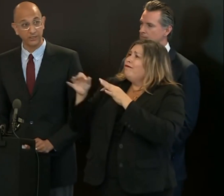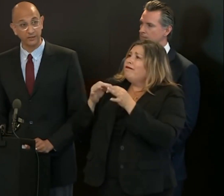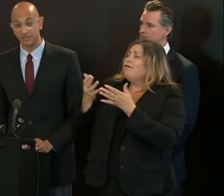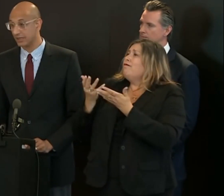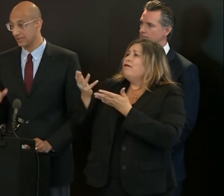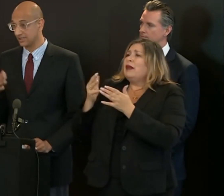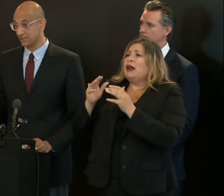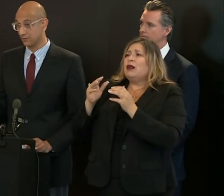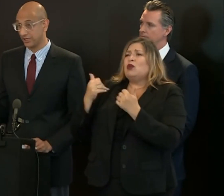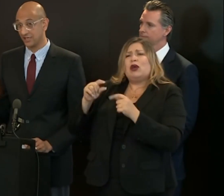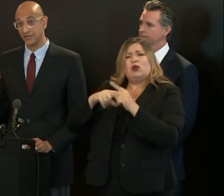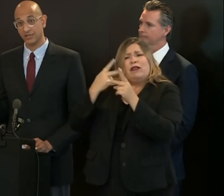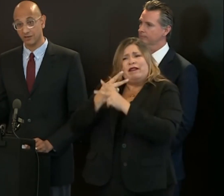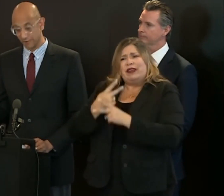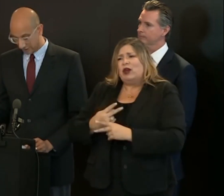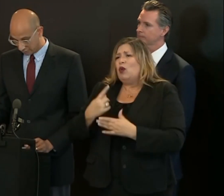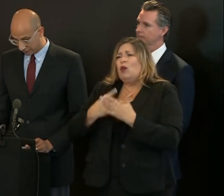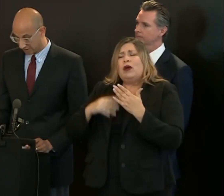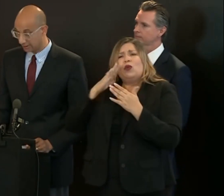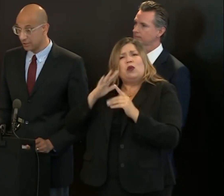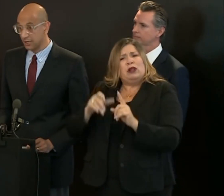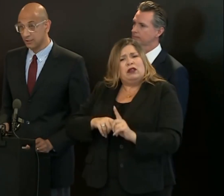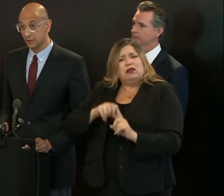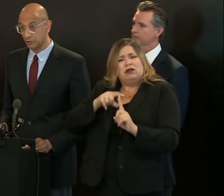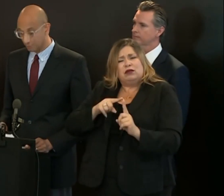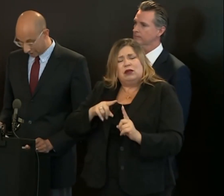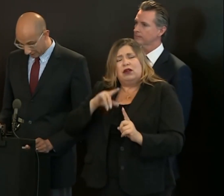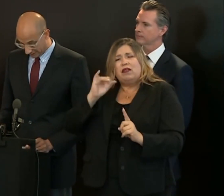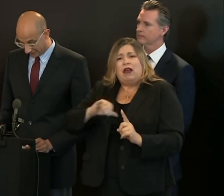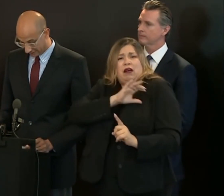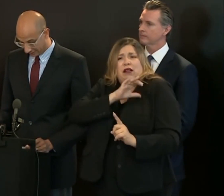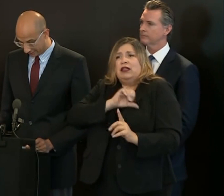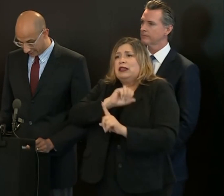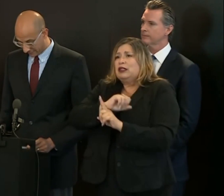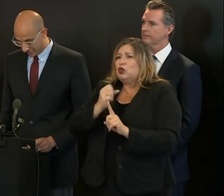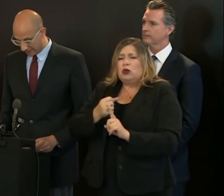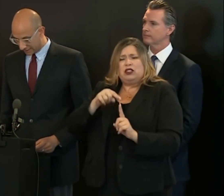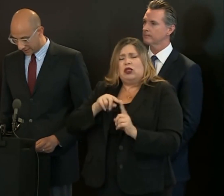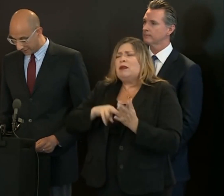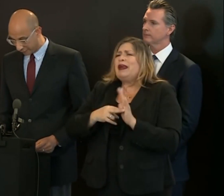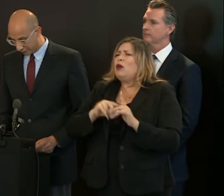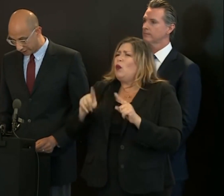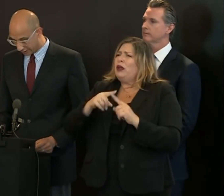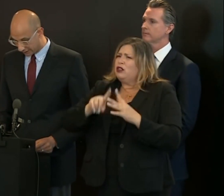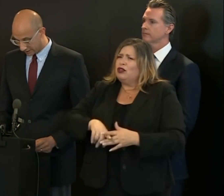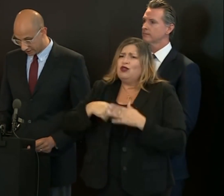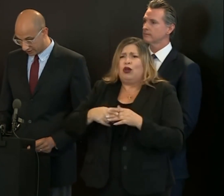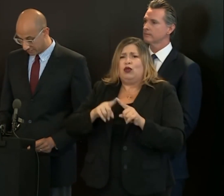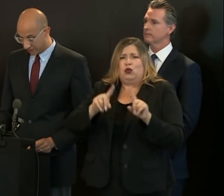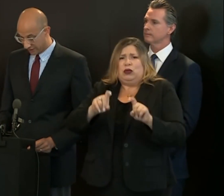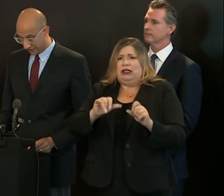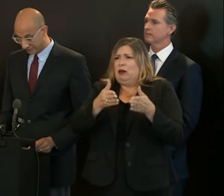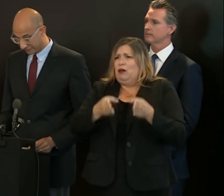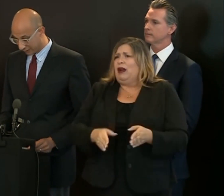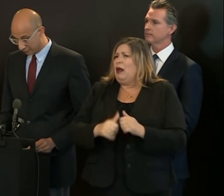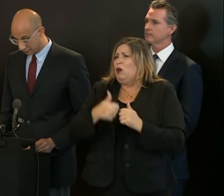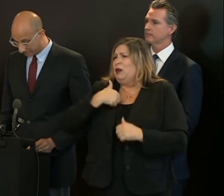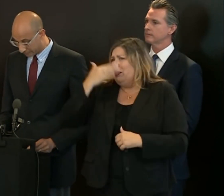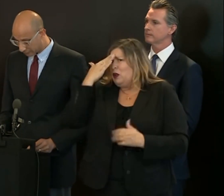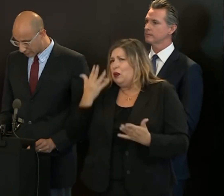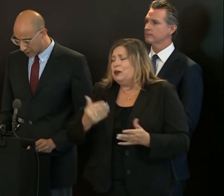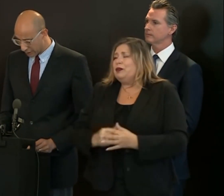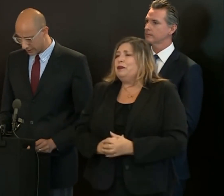what triggers a situation, a clinical situation, to be tested. California continues to be an active